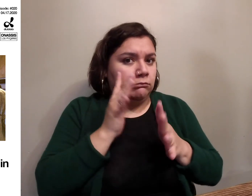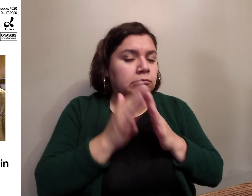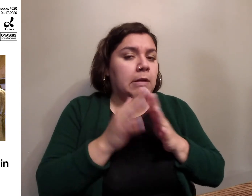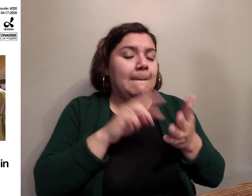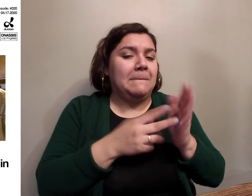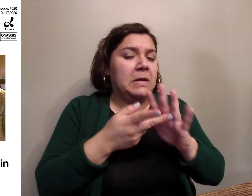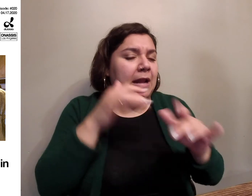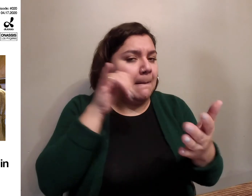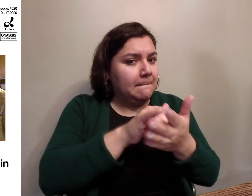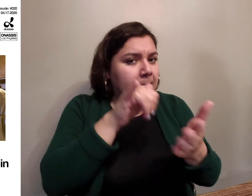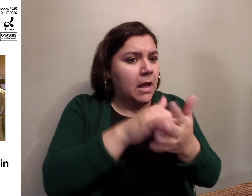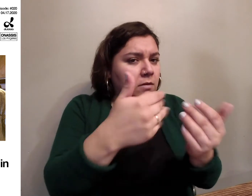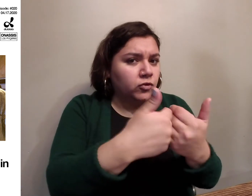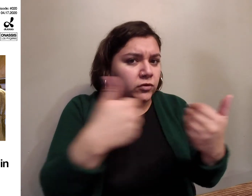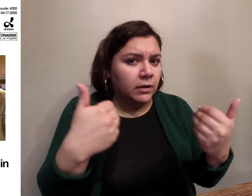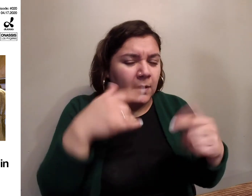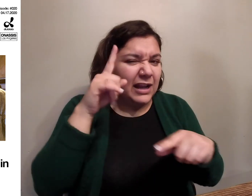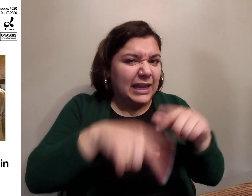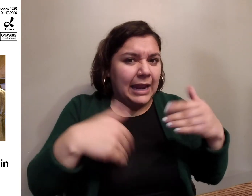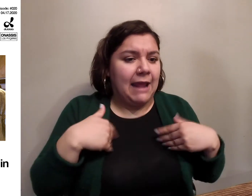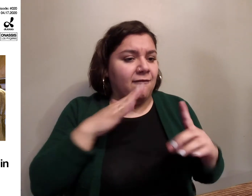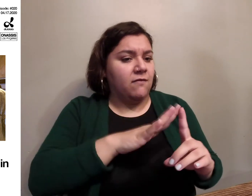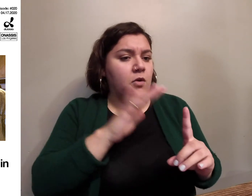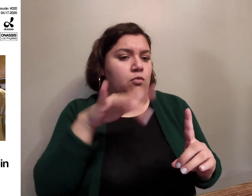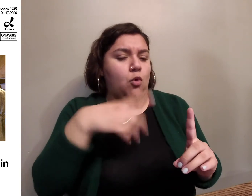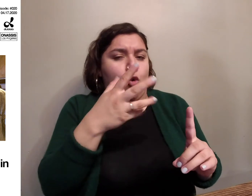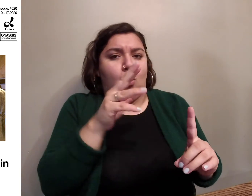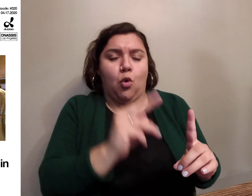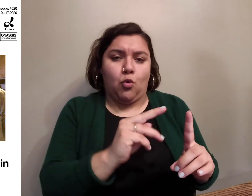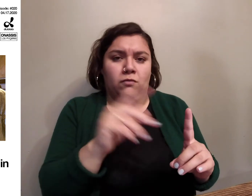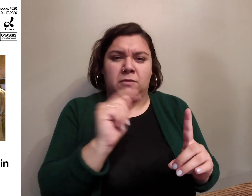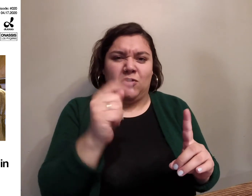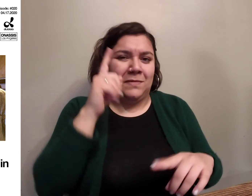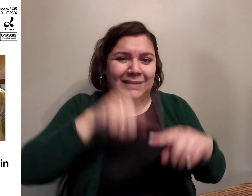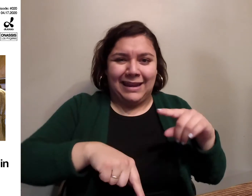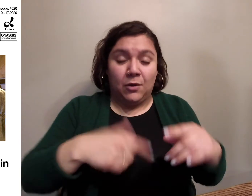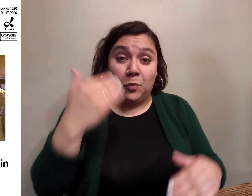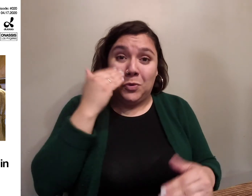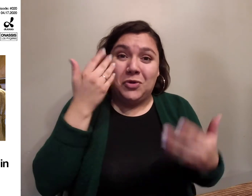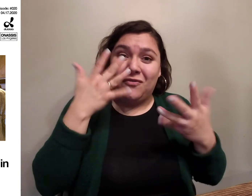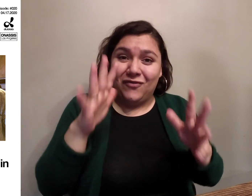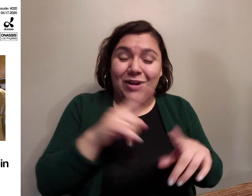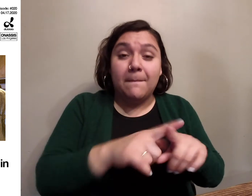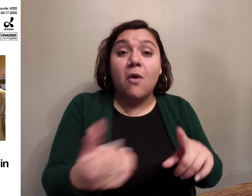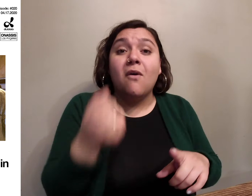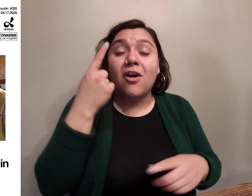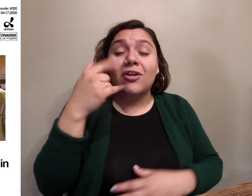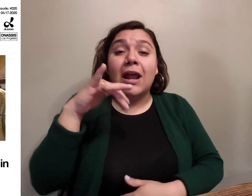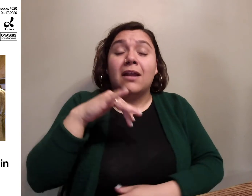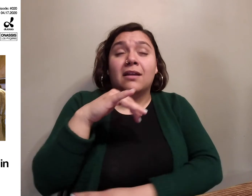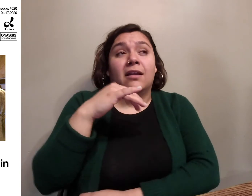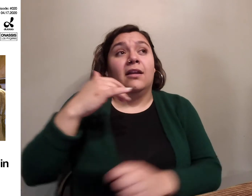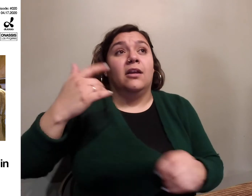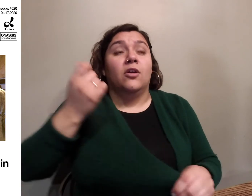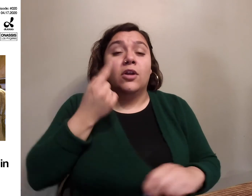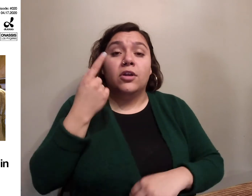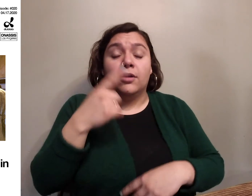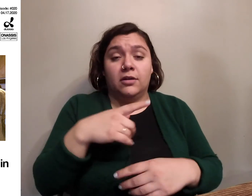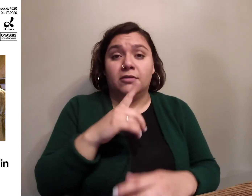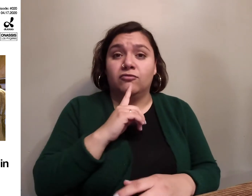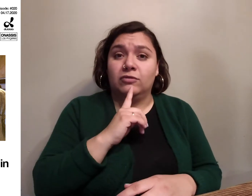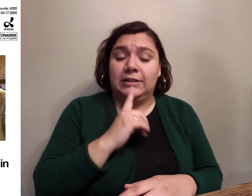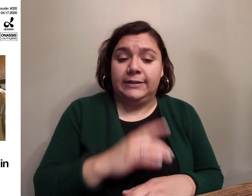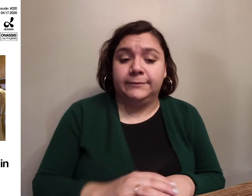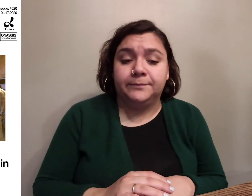to have their own bathroom. And we know all this. And we even understand how far aerosolized particles can